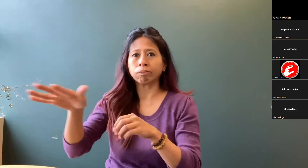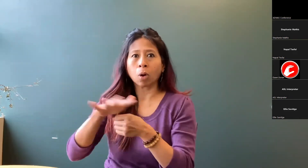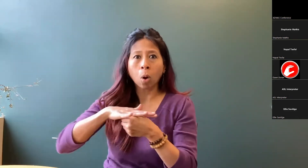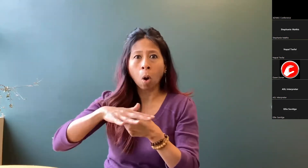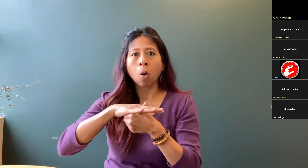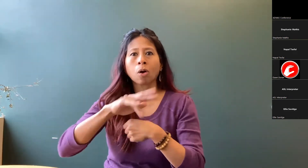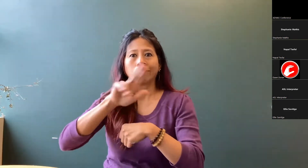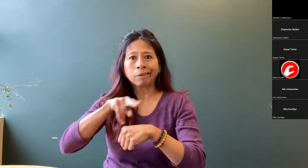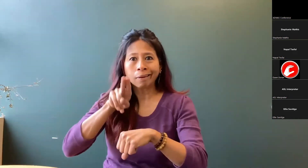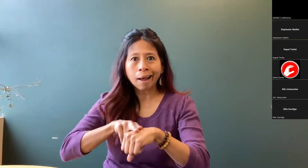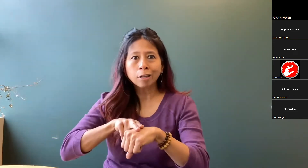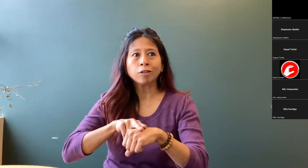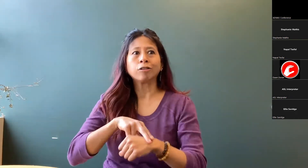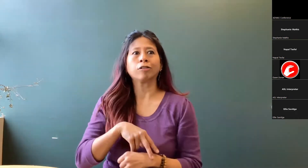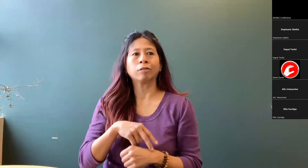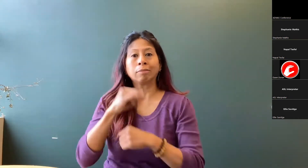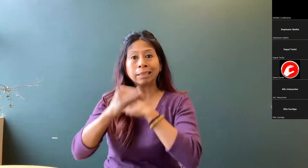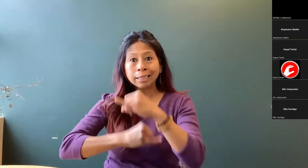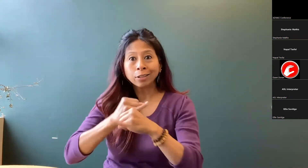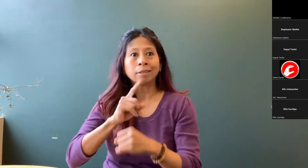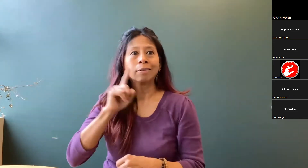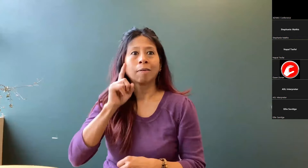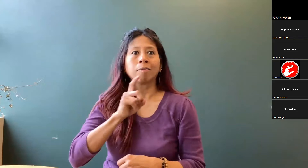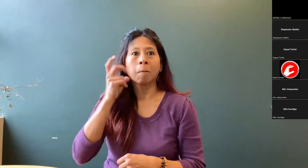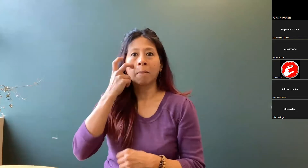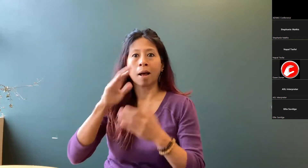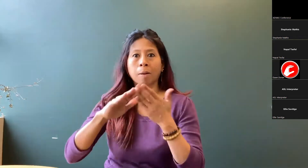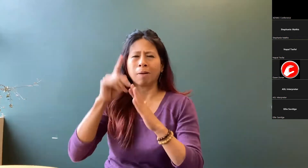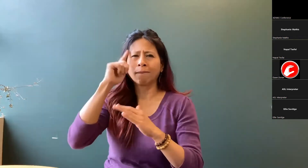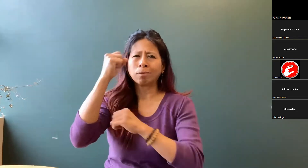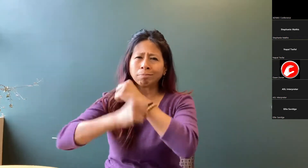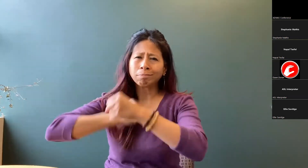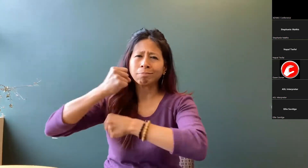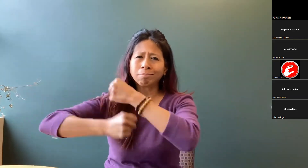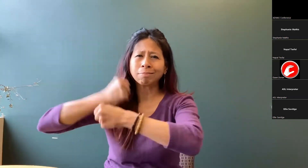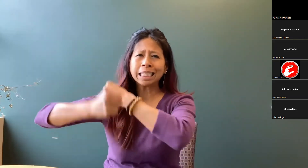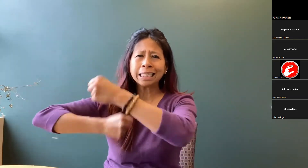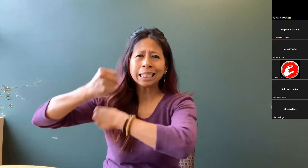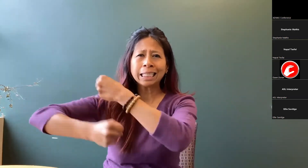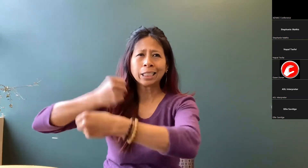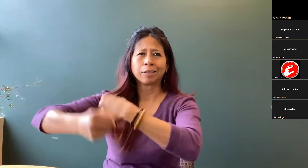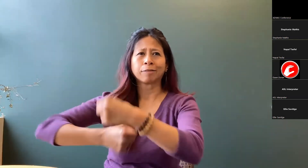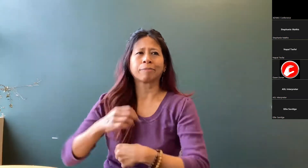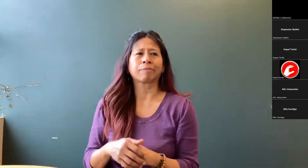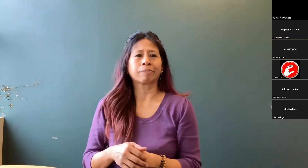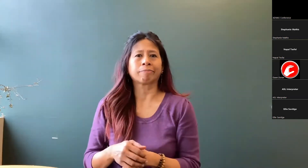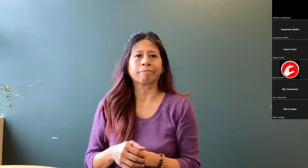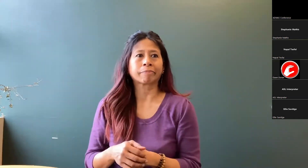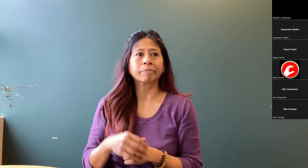been positively influencing local, national, and international deaf and deafblind communities for decades.